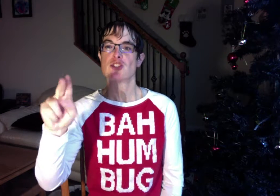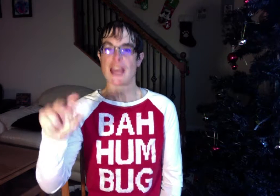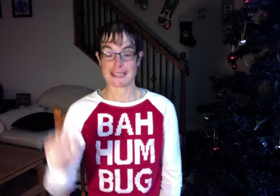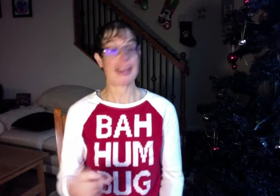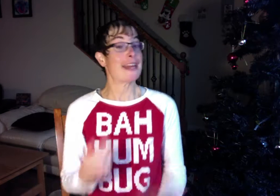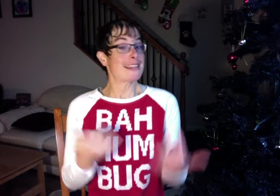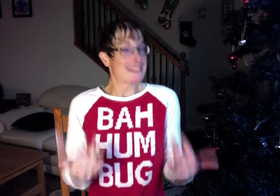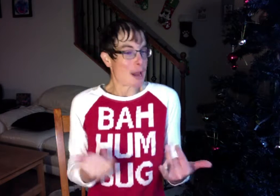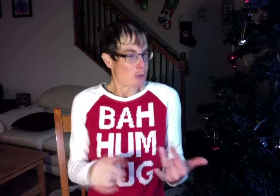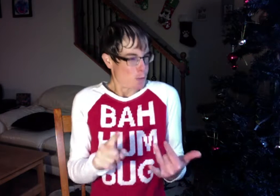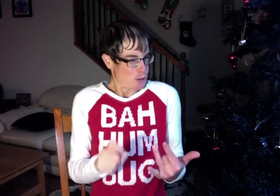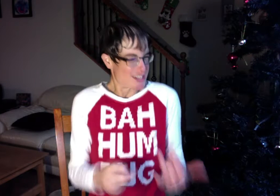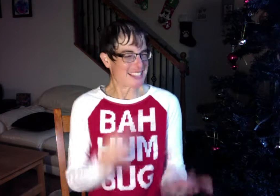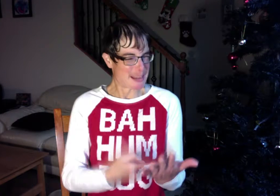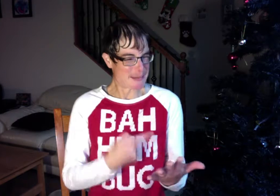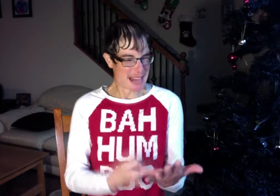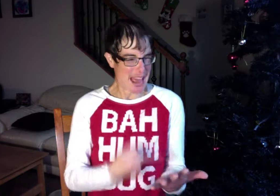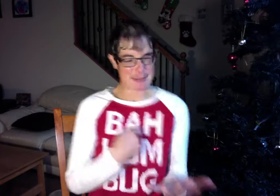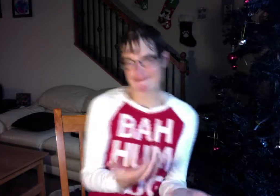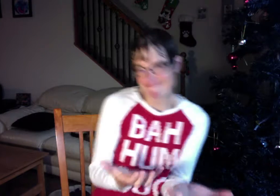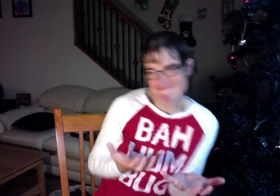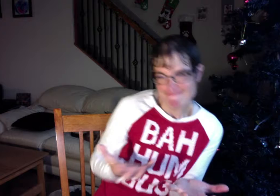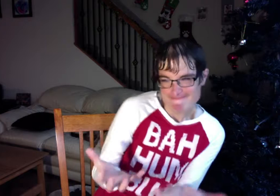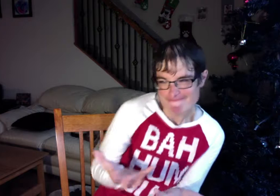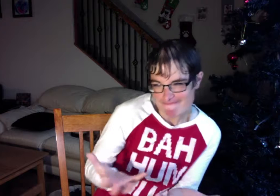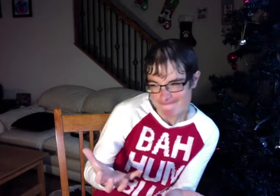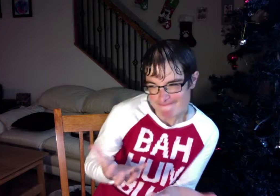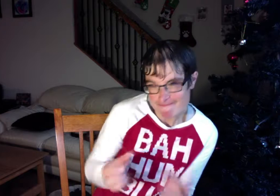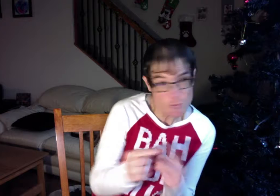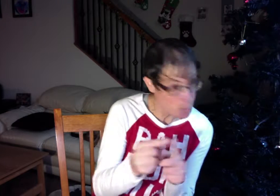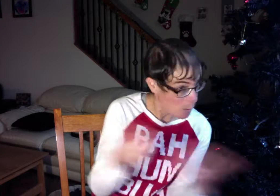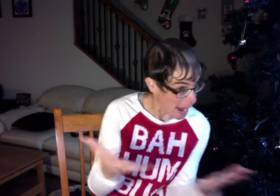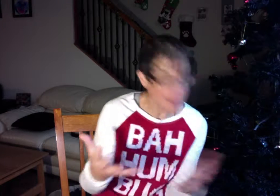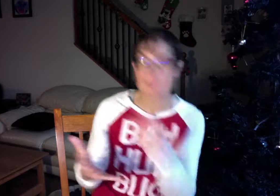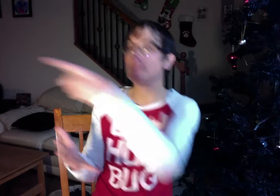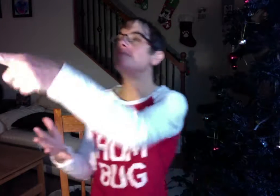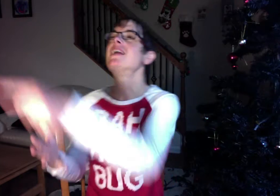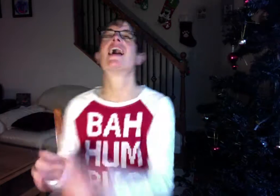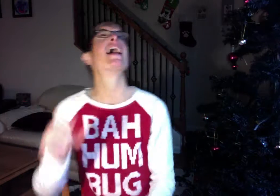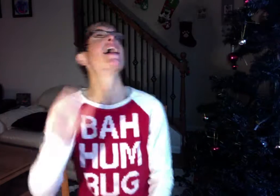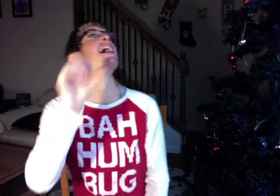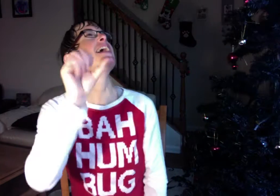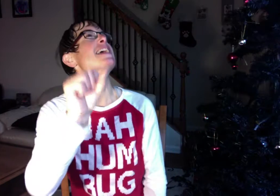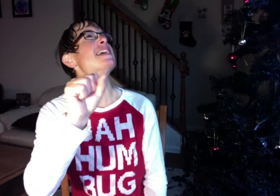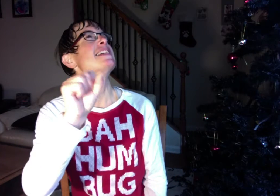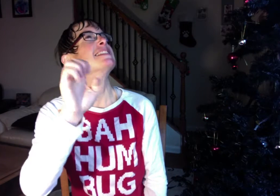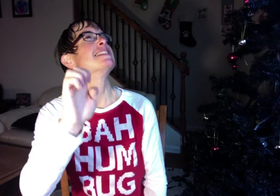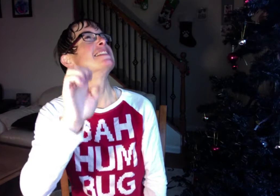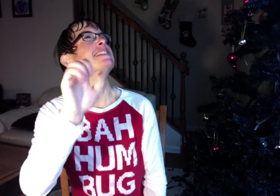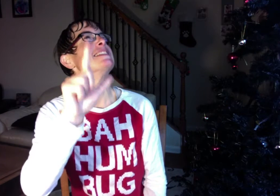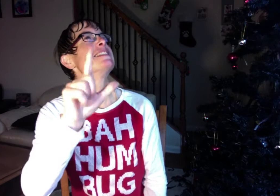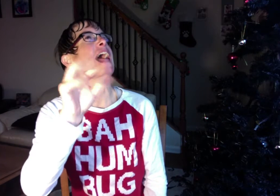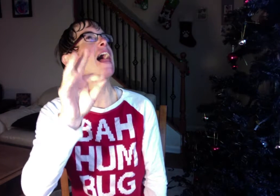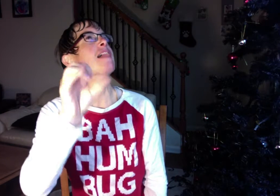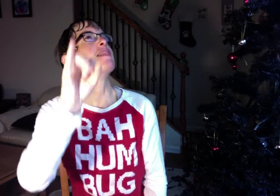in particular. Kaviana? Woo, selfish. Okay? Let's add one more trait. Add a